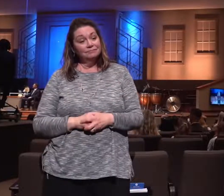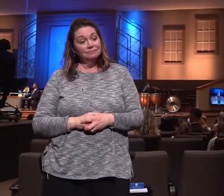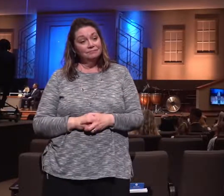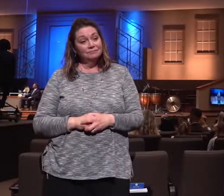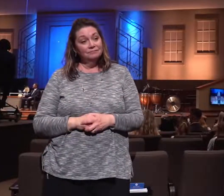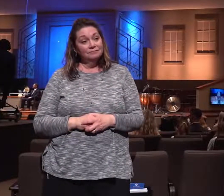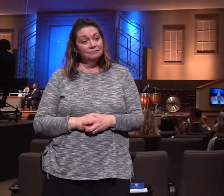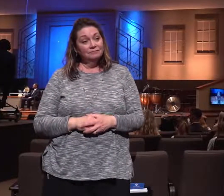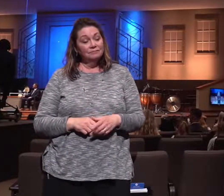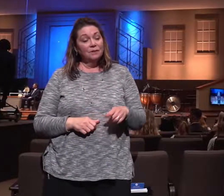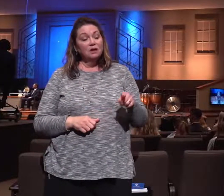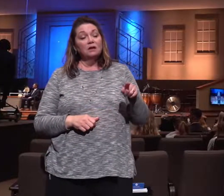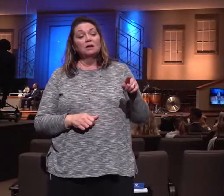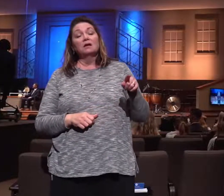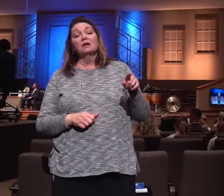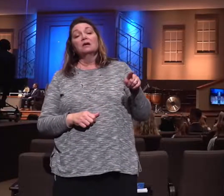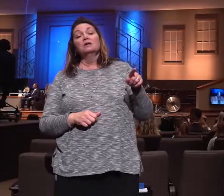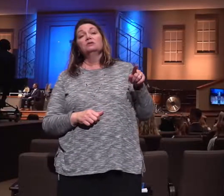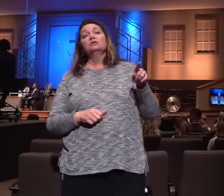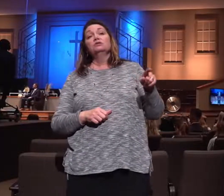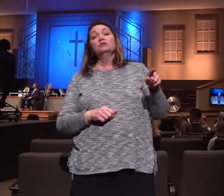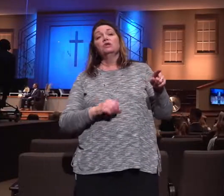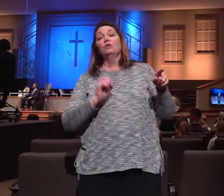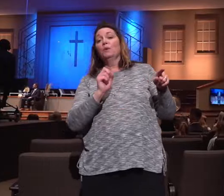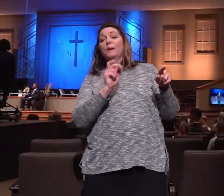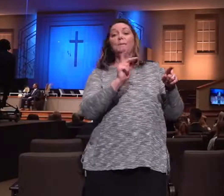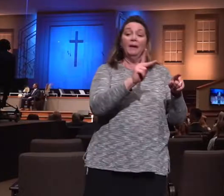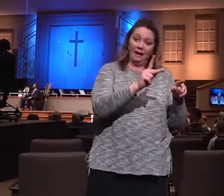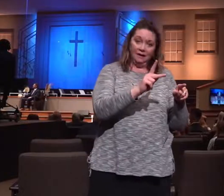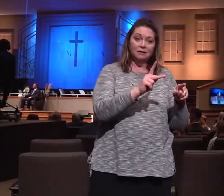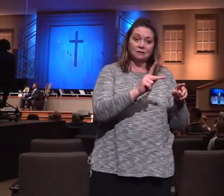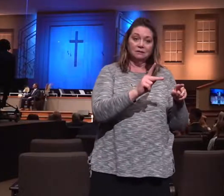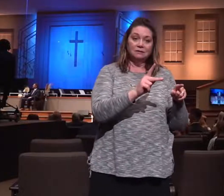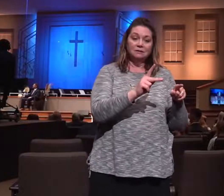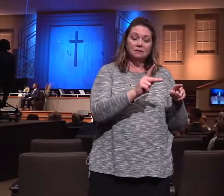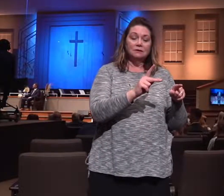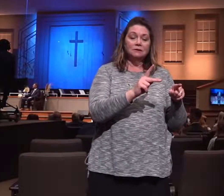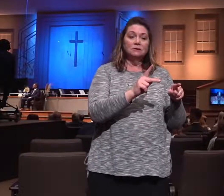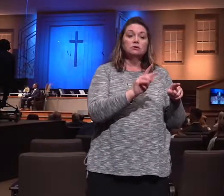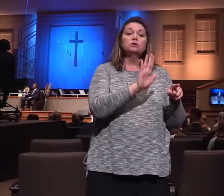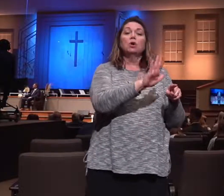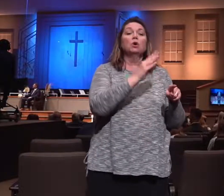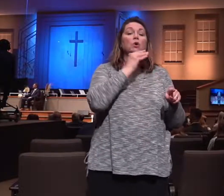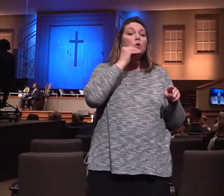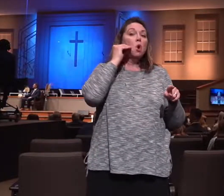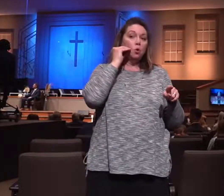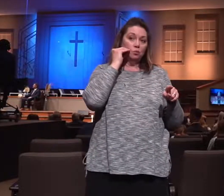She went back to Nelson a couple days later. She never once attended our church. She didn't live in Christchurch.